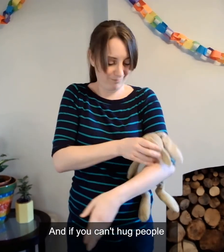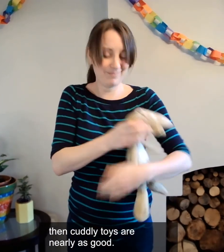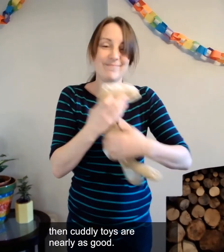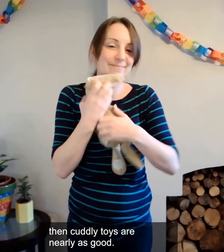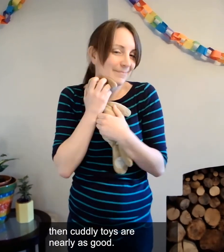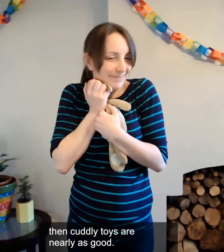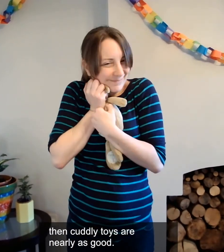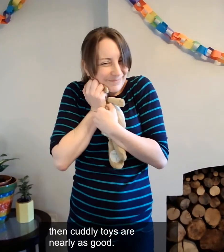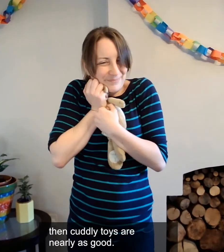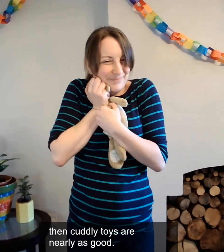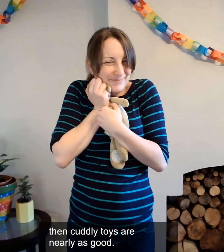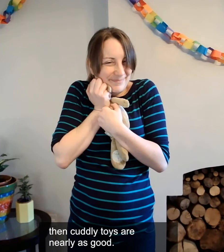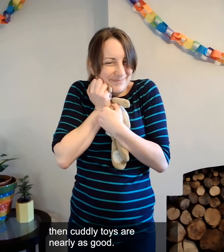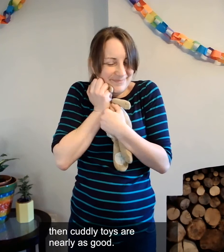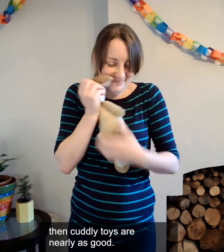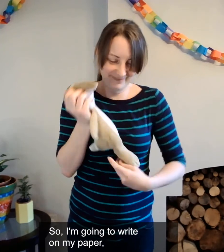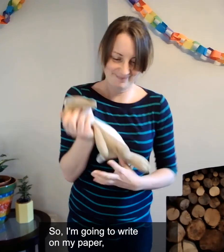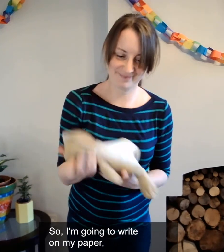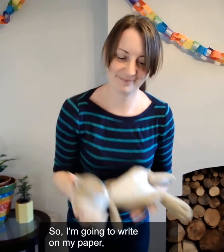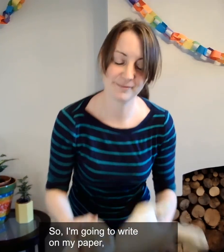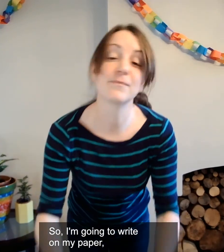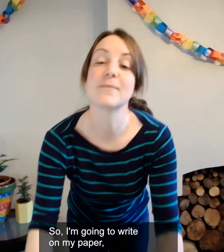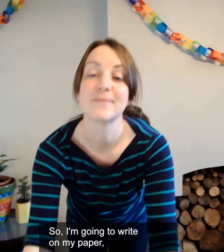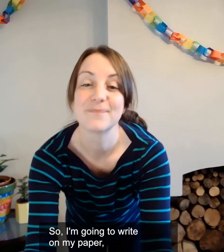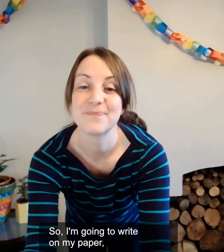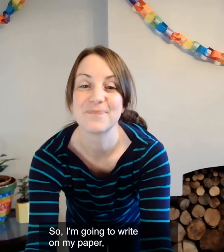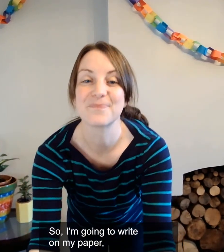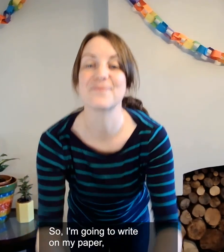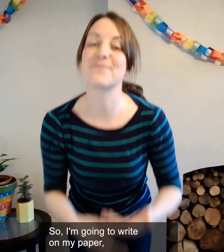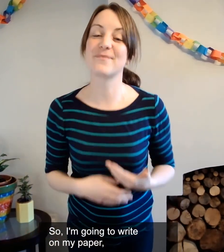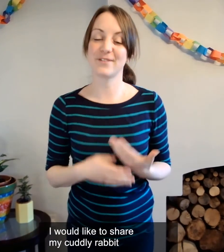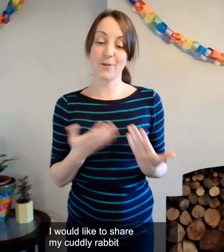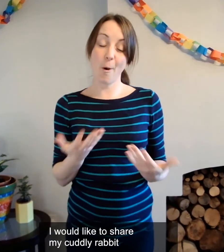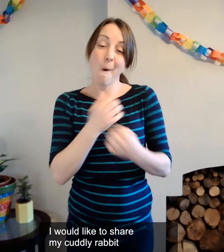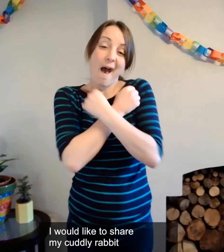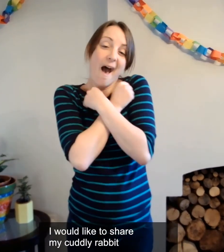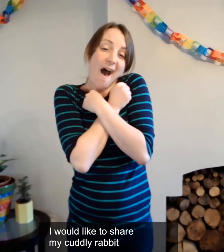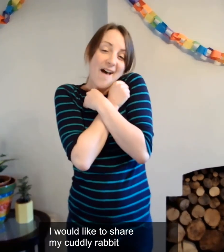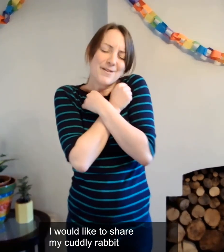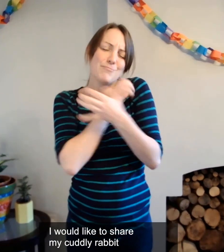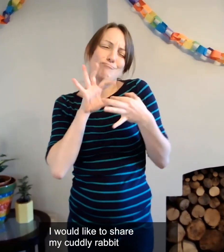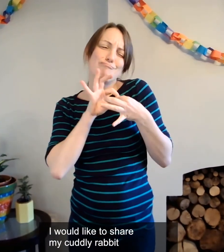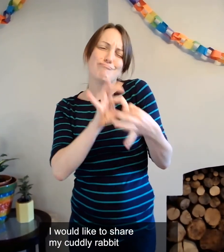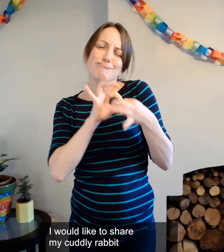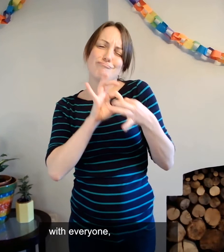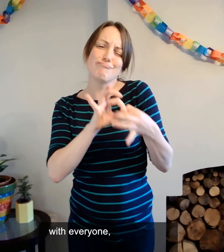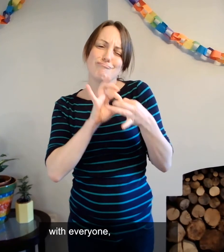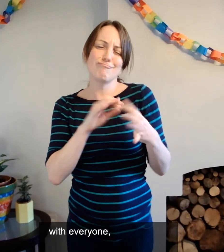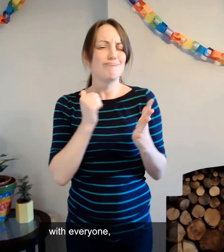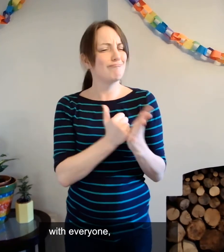then cuddly toys are nearly as good. So I'm going to write on my paper, I would like to share my cuddly rabbit with everyone